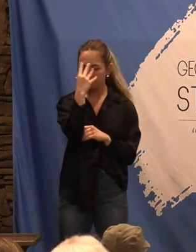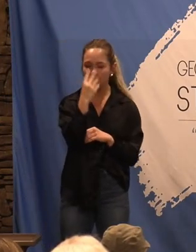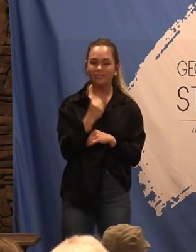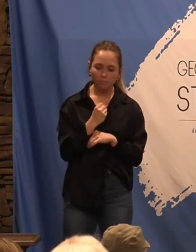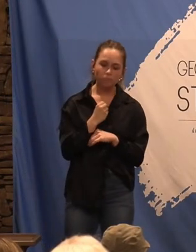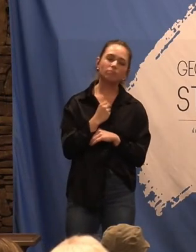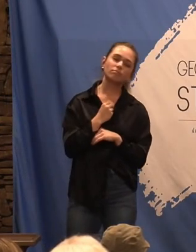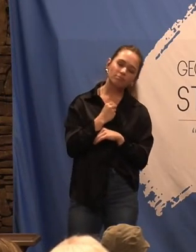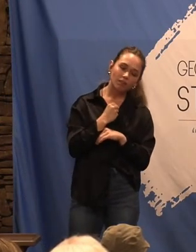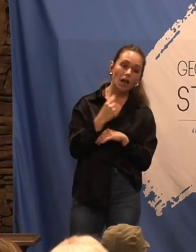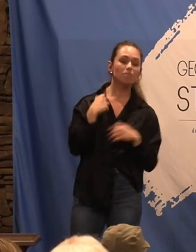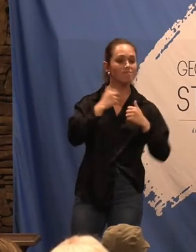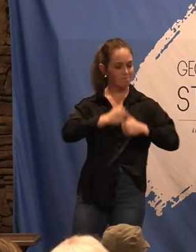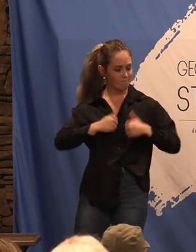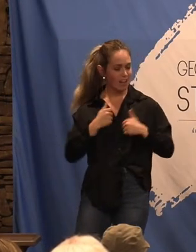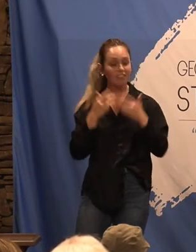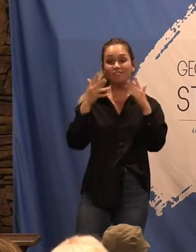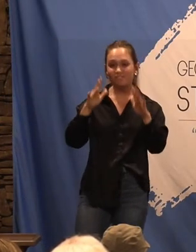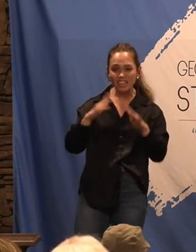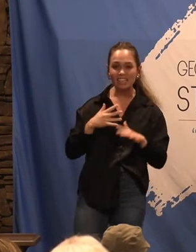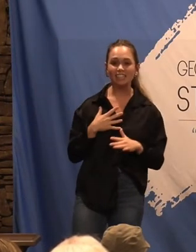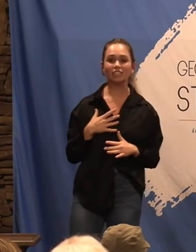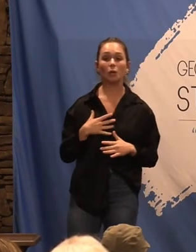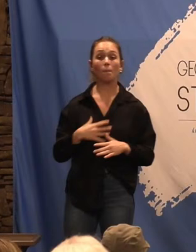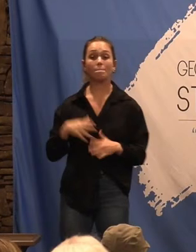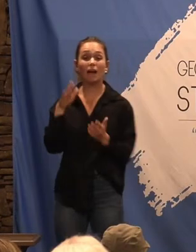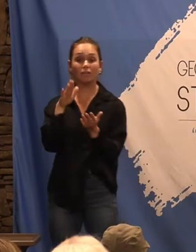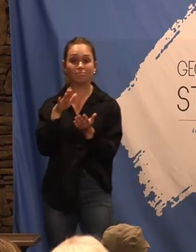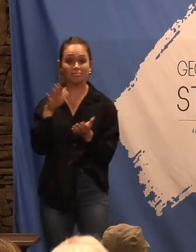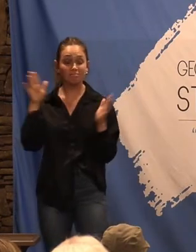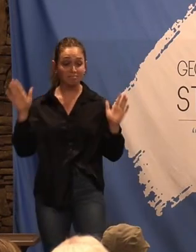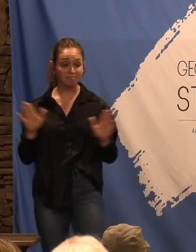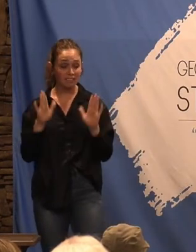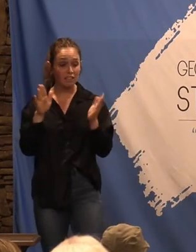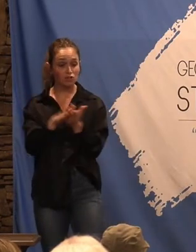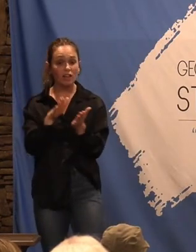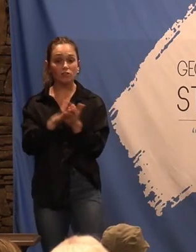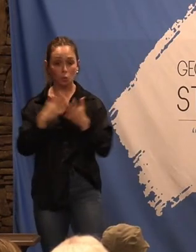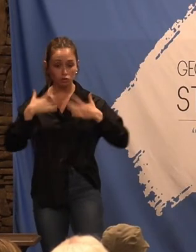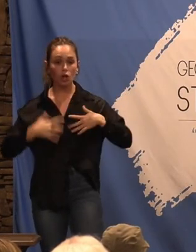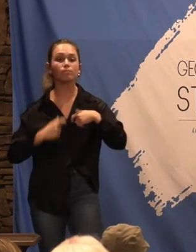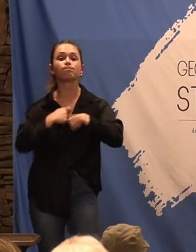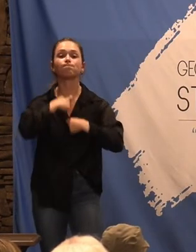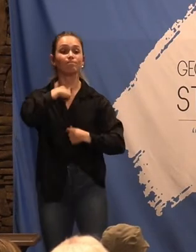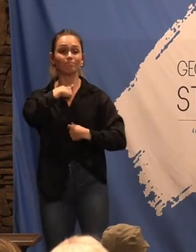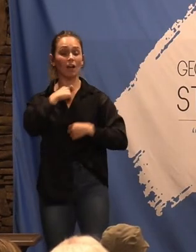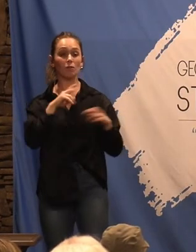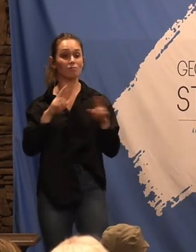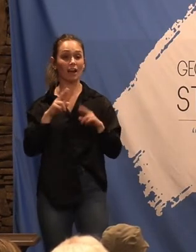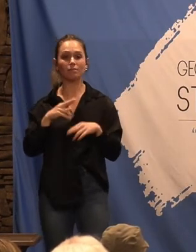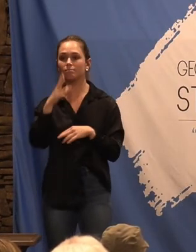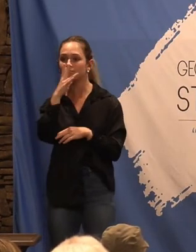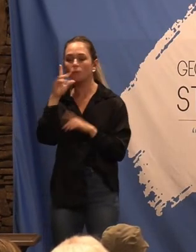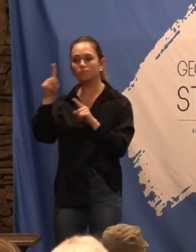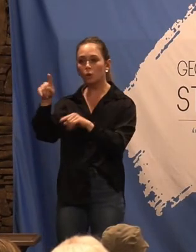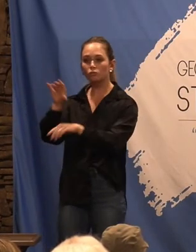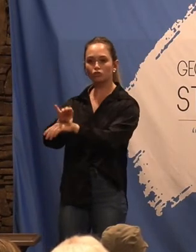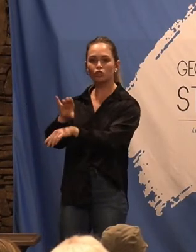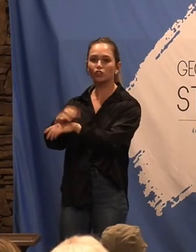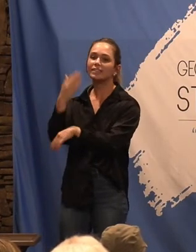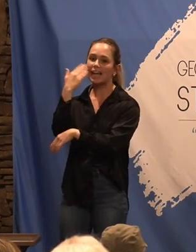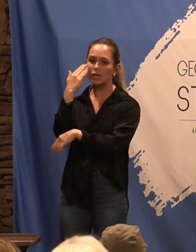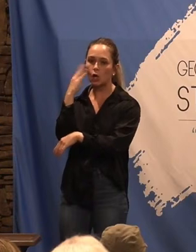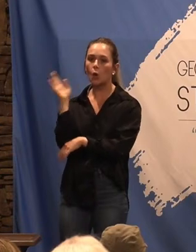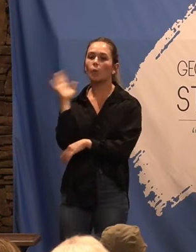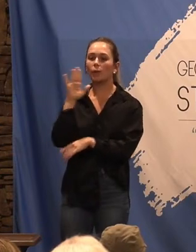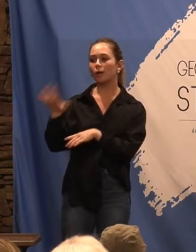and get my bath and get my Sunday school shirt and tie on, and Mom and them would go on to church because they knew Stover was